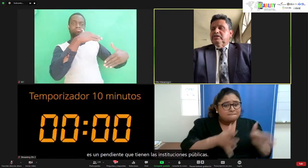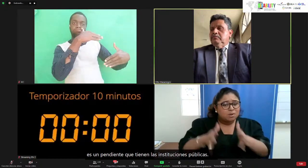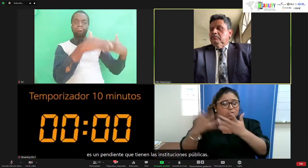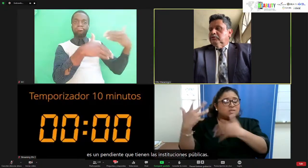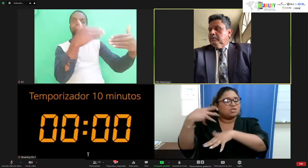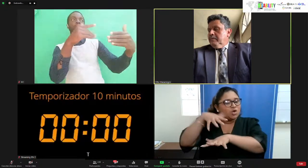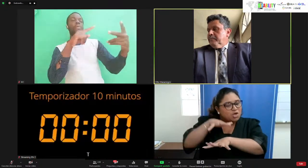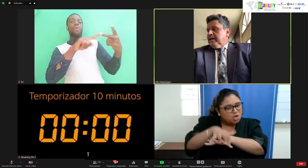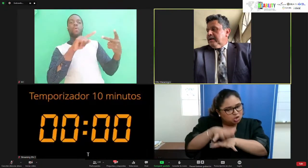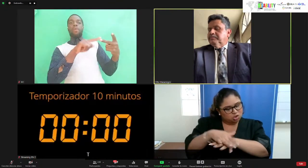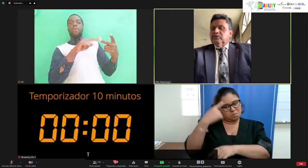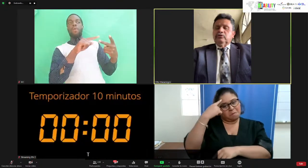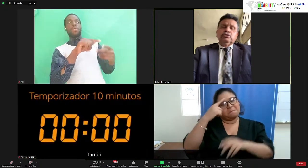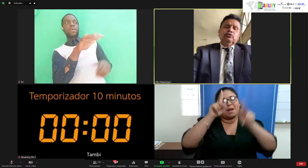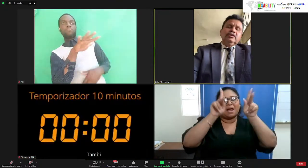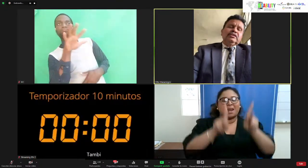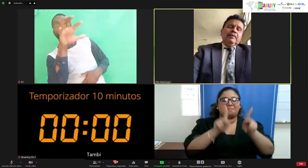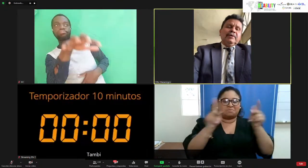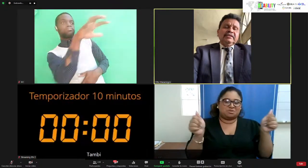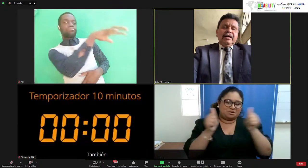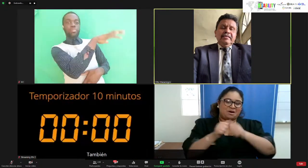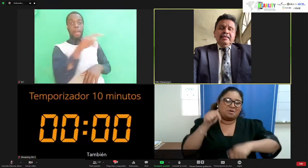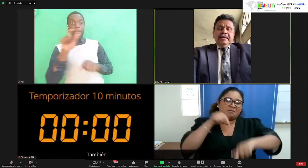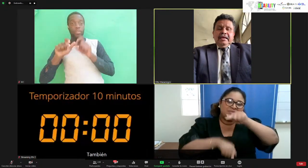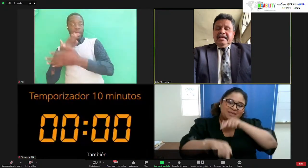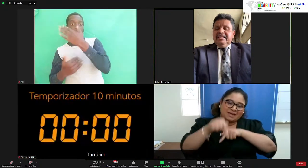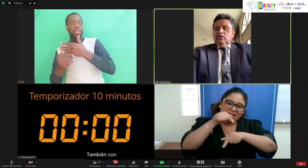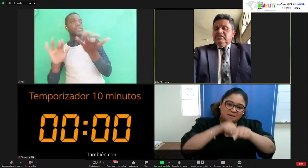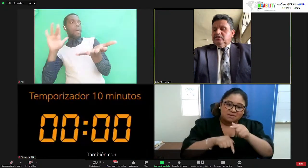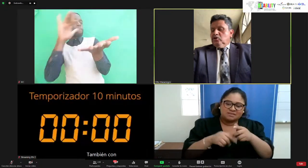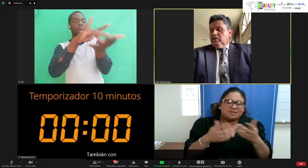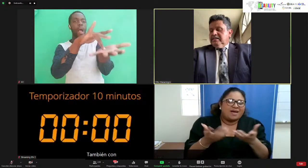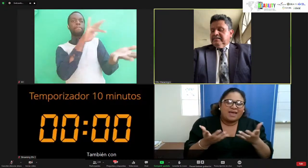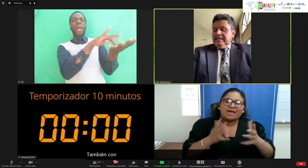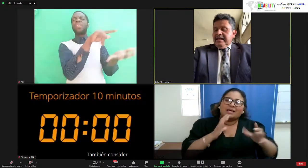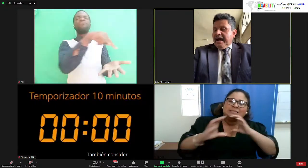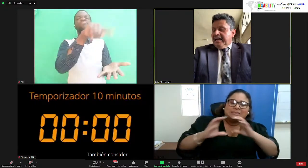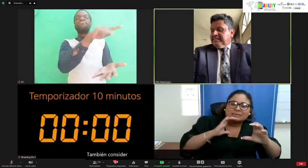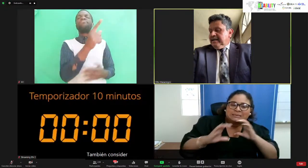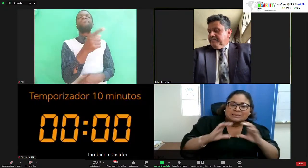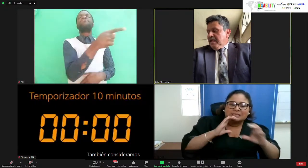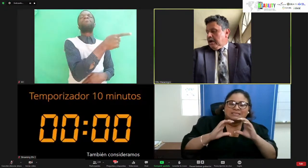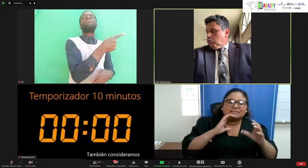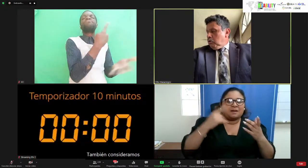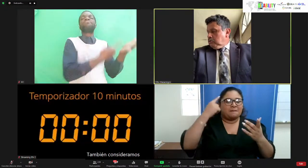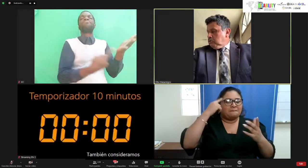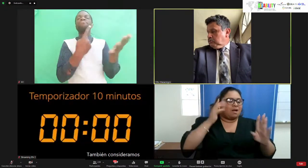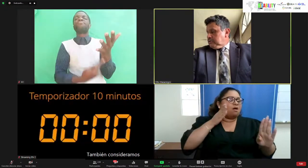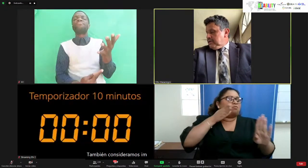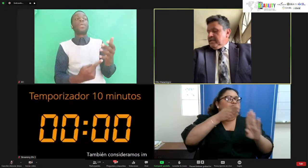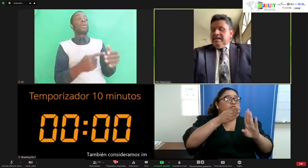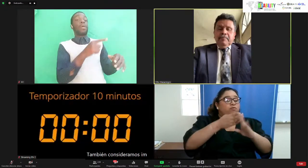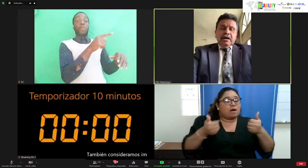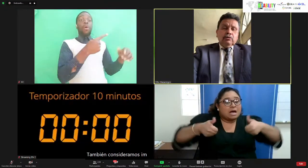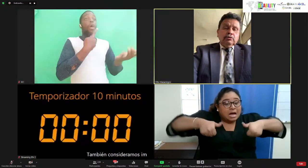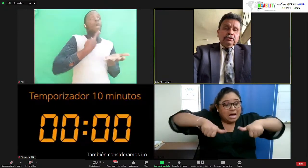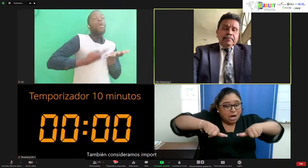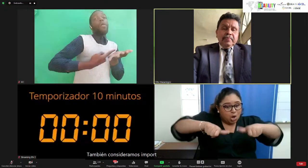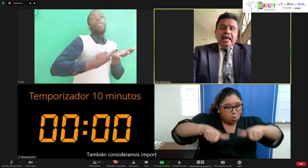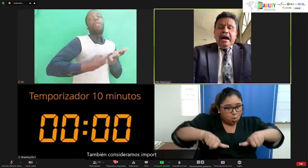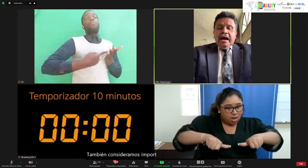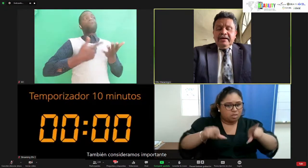spaces and inclusive processes for persons with disabilities in the negotiations towards